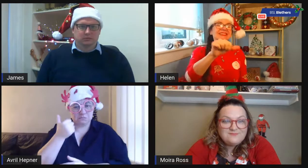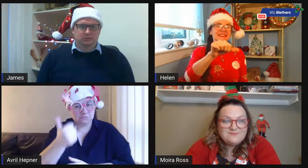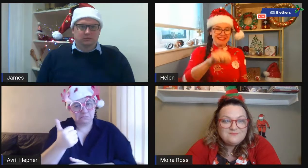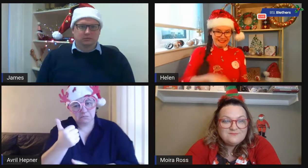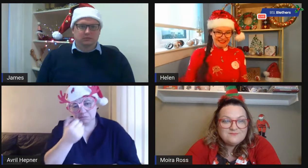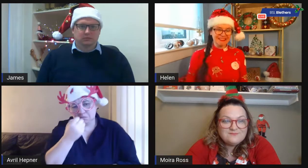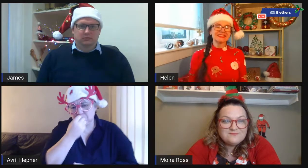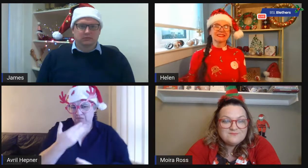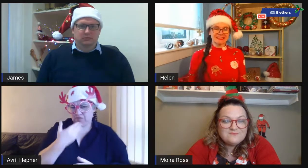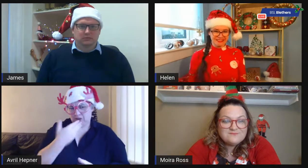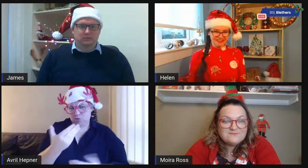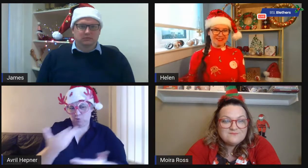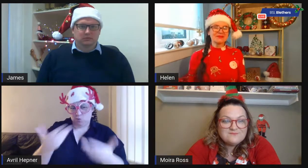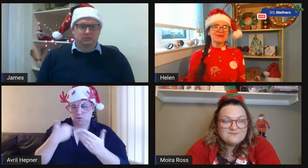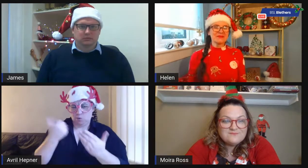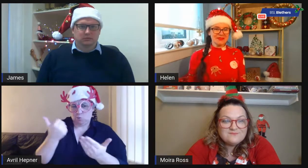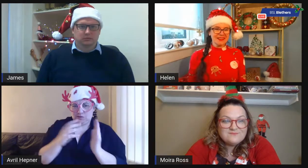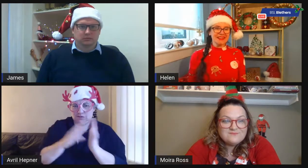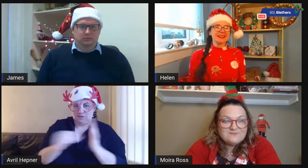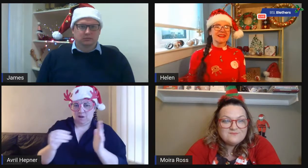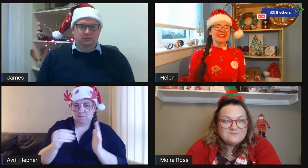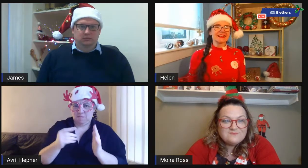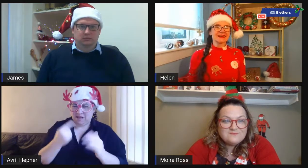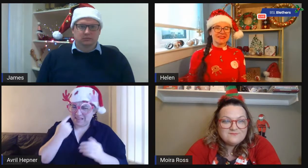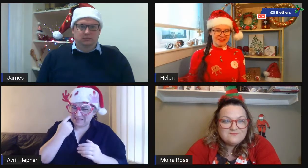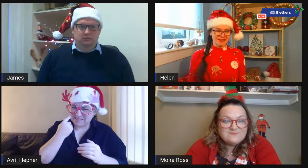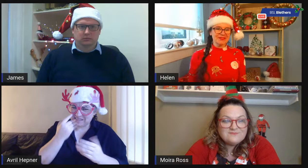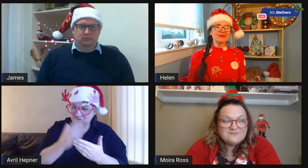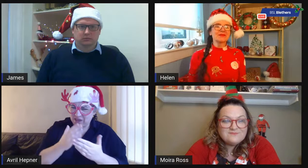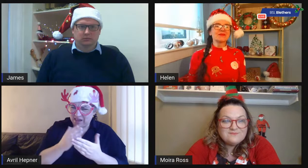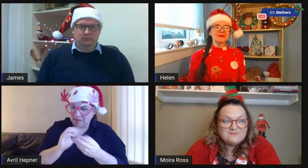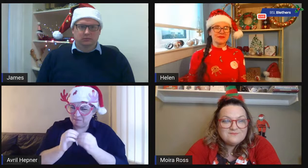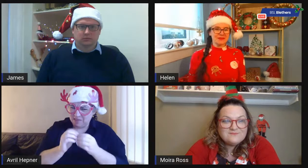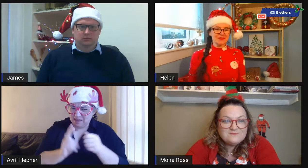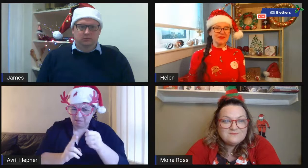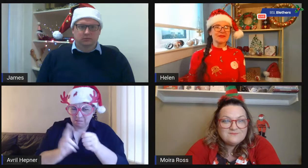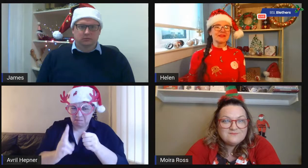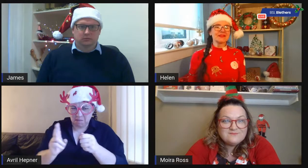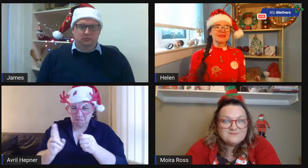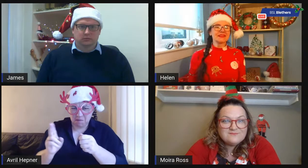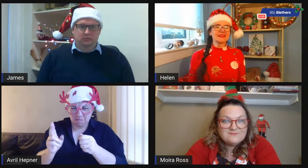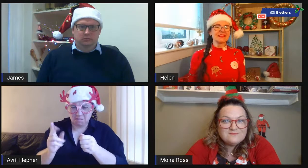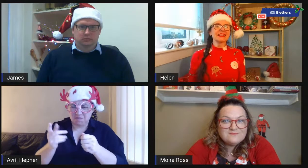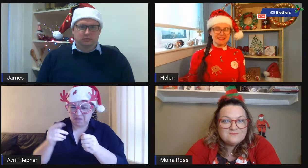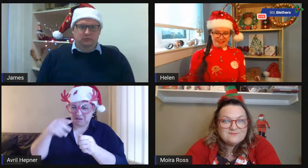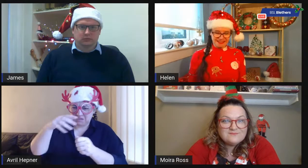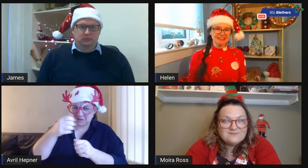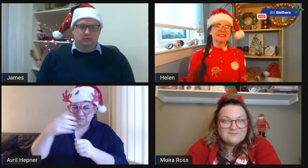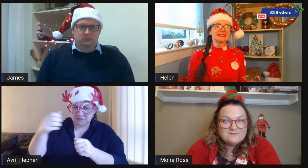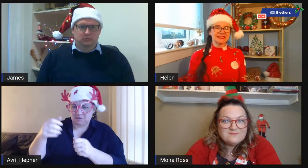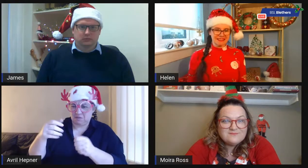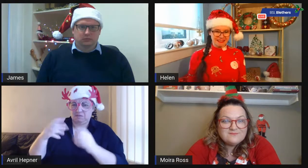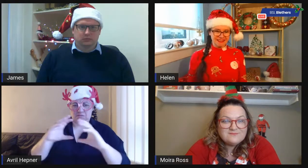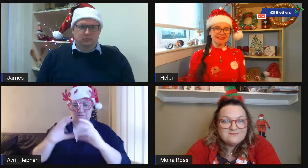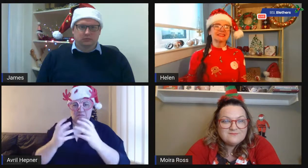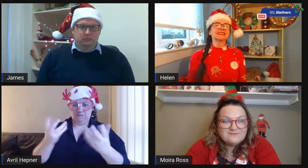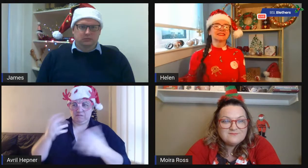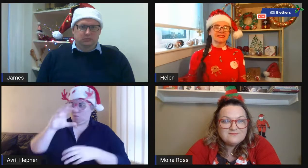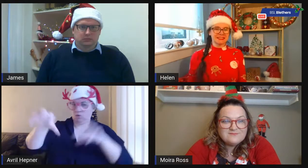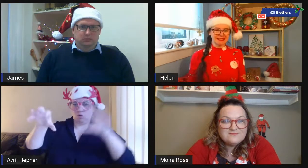could do absolutely, at home really easily. That's lovely. Thanks for showing us that. That's really easy as well, isn't it? It doesn't look very difficult to make at all.